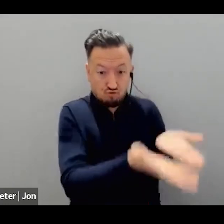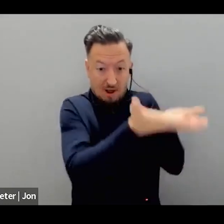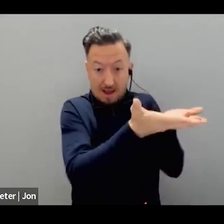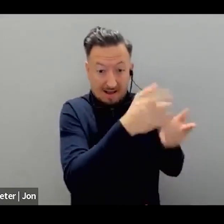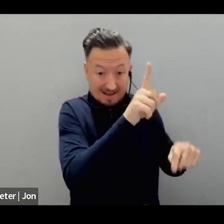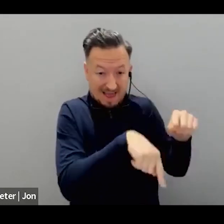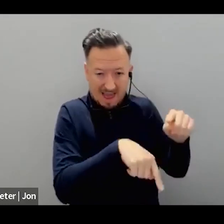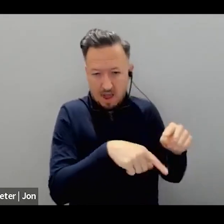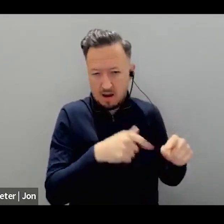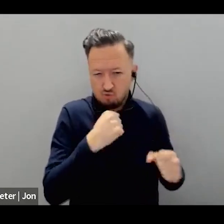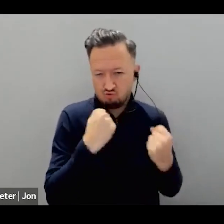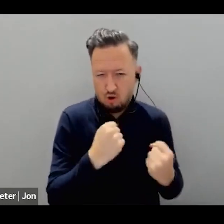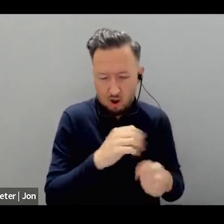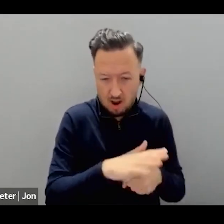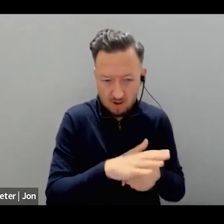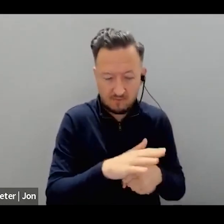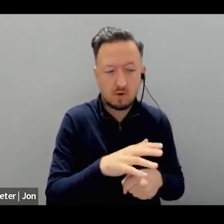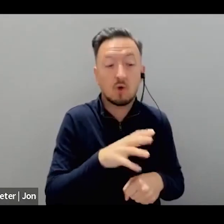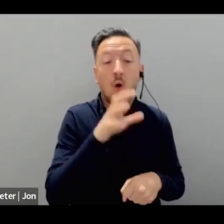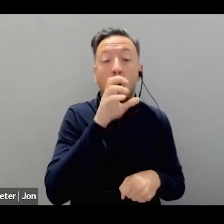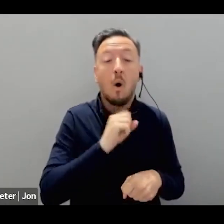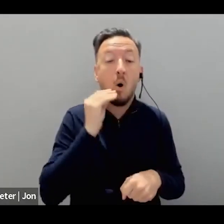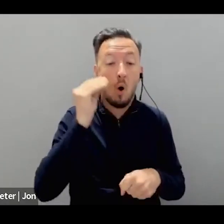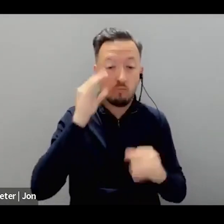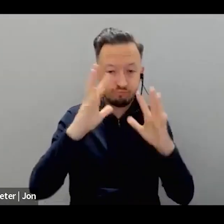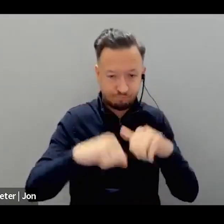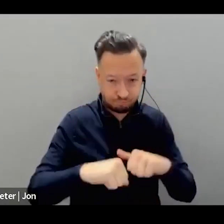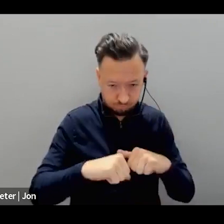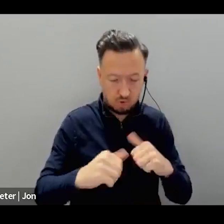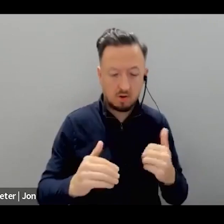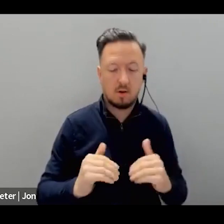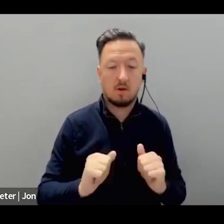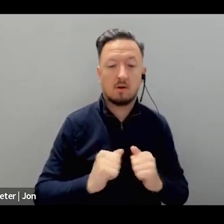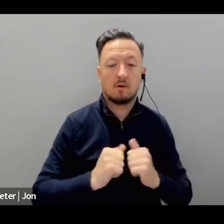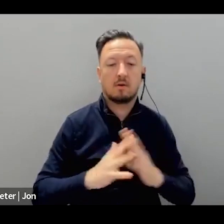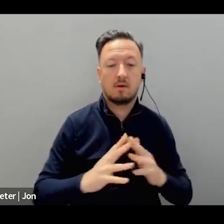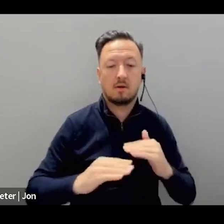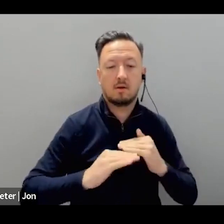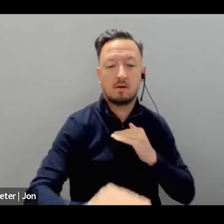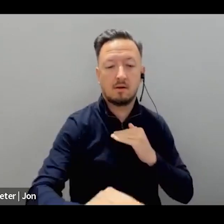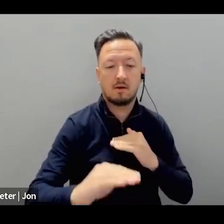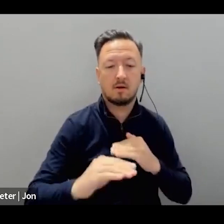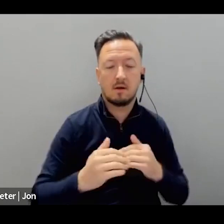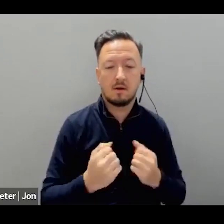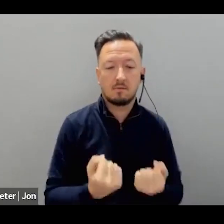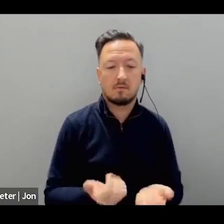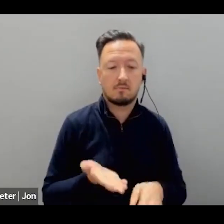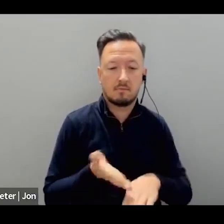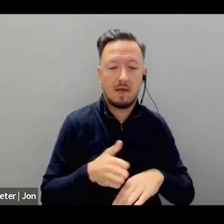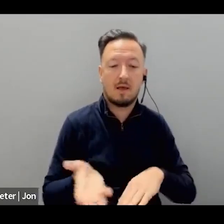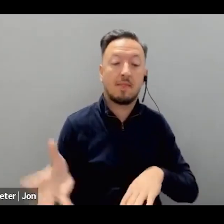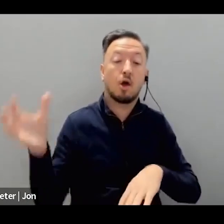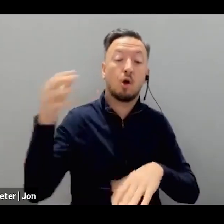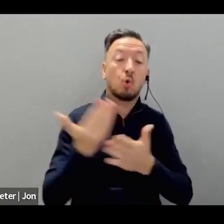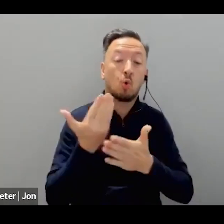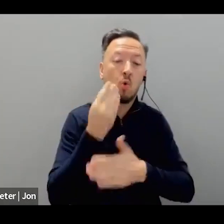It demolishes the old home, build a new foundation at 2 feet above the 100-year flood elevation, and build a new home on